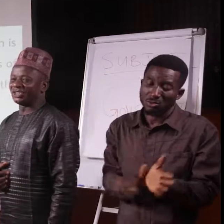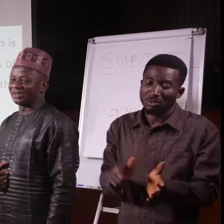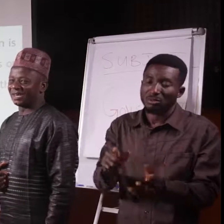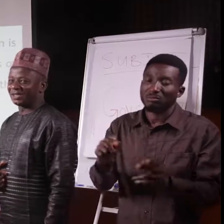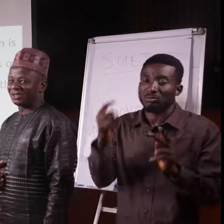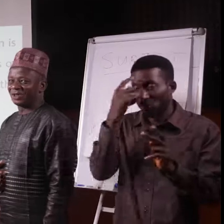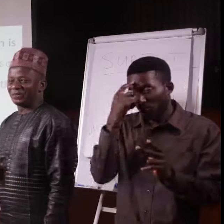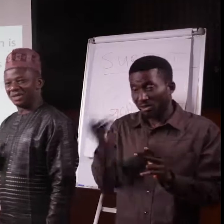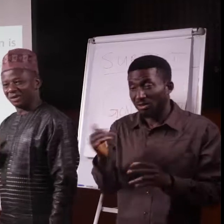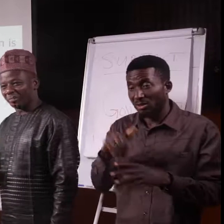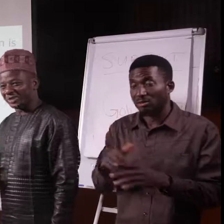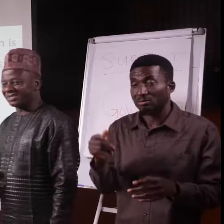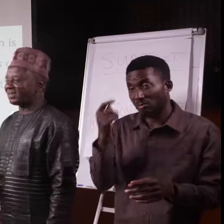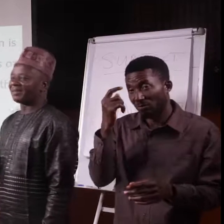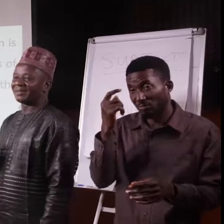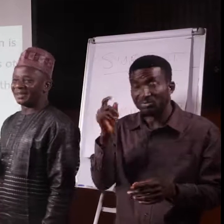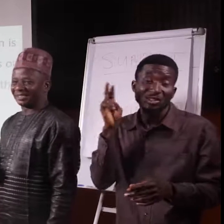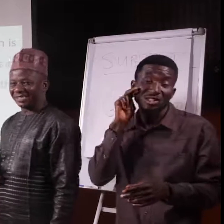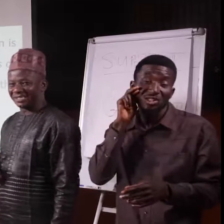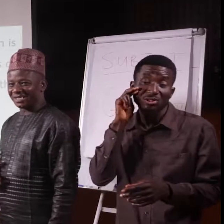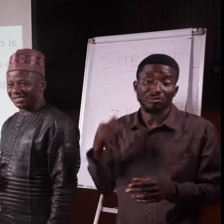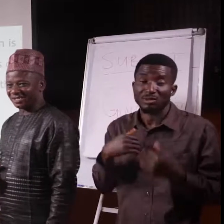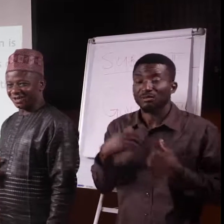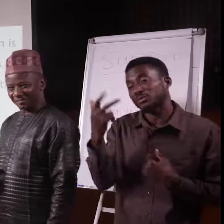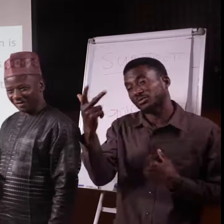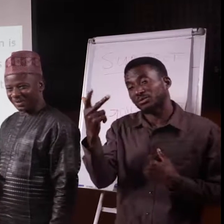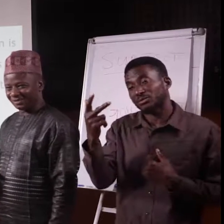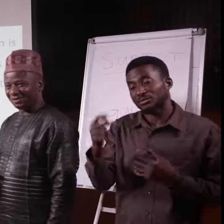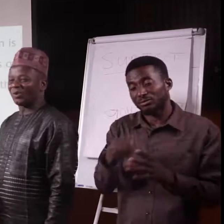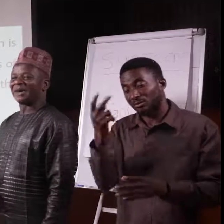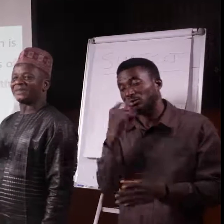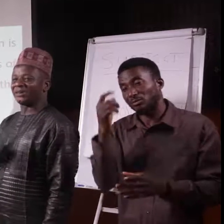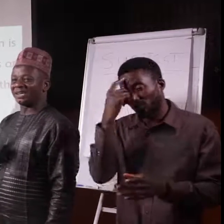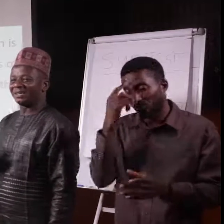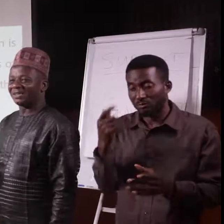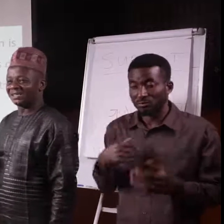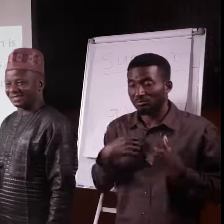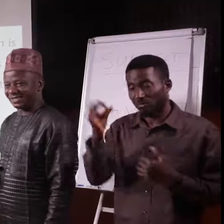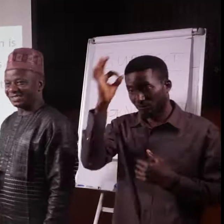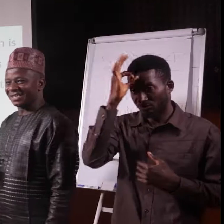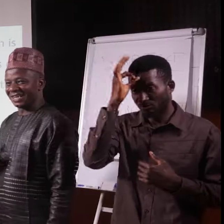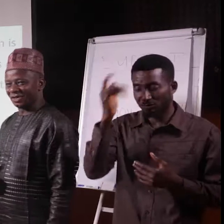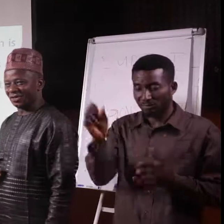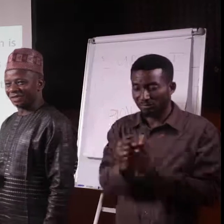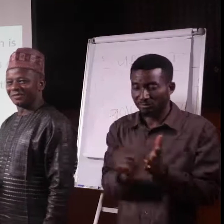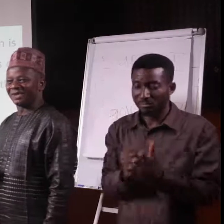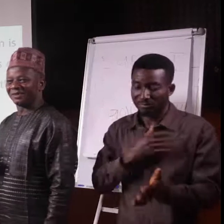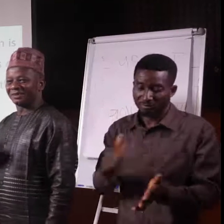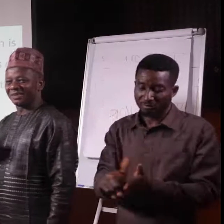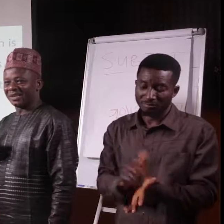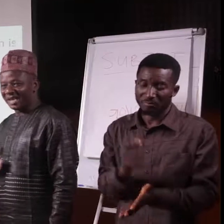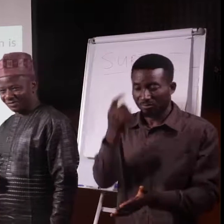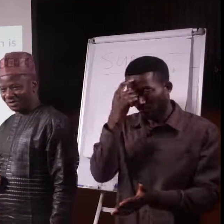in Nigeria, we operate the 3 tiers of government. We have the federal, the state, and the local